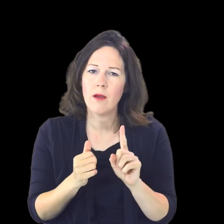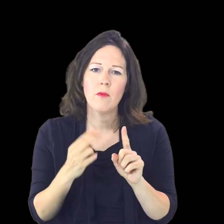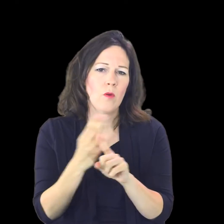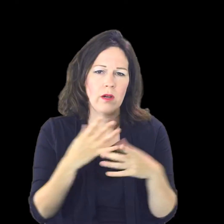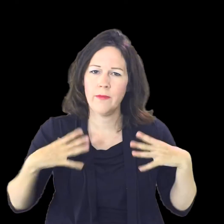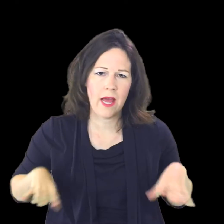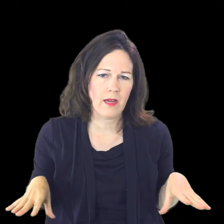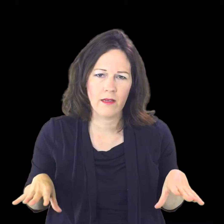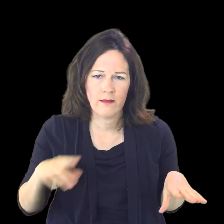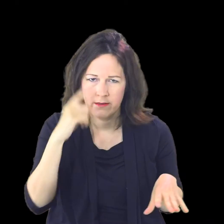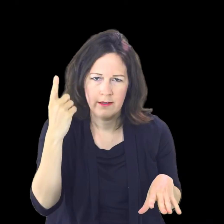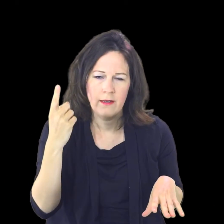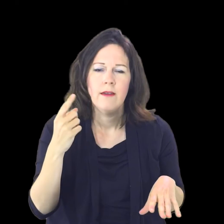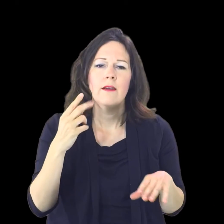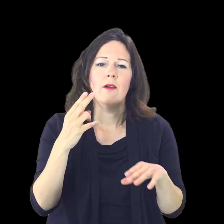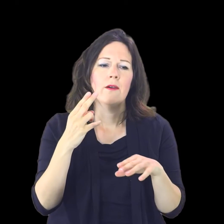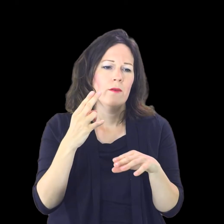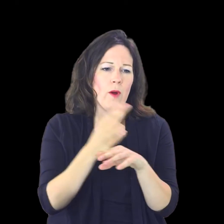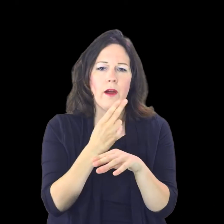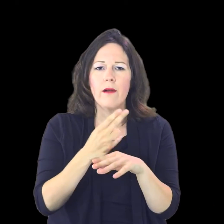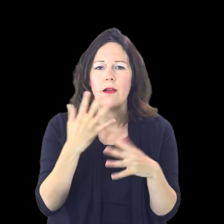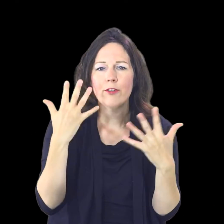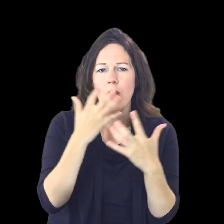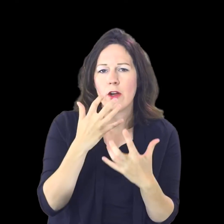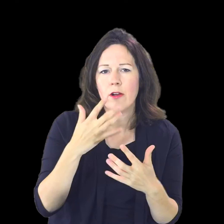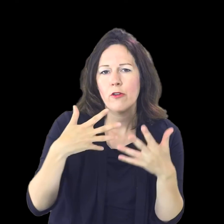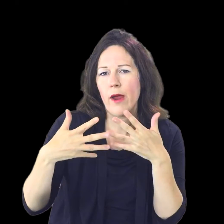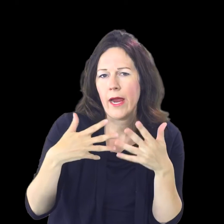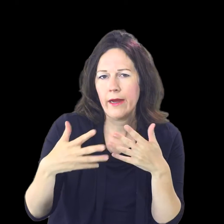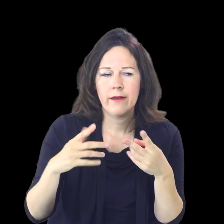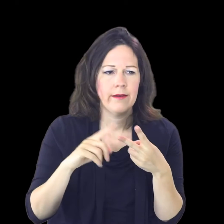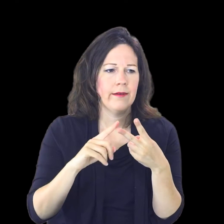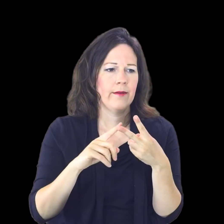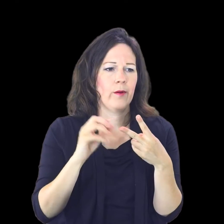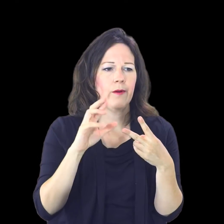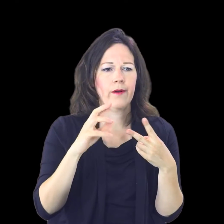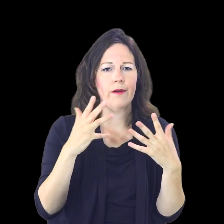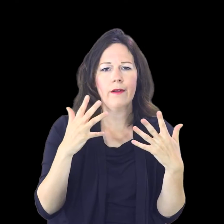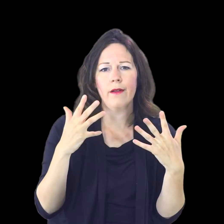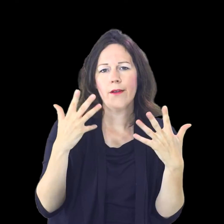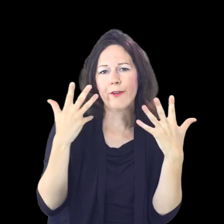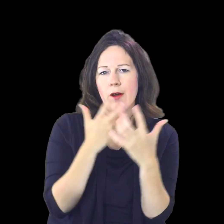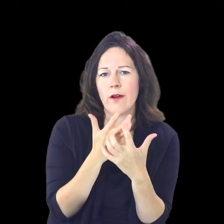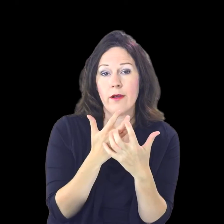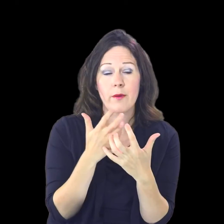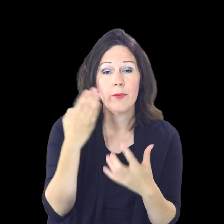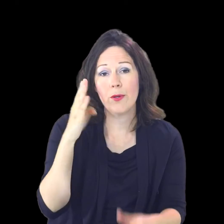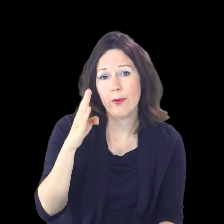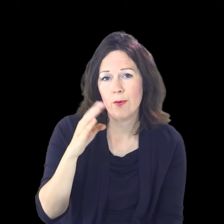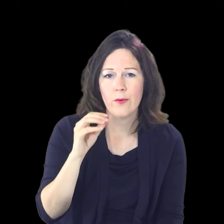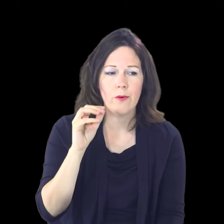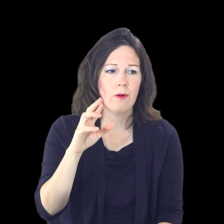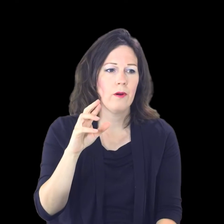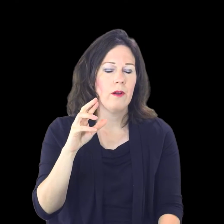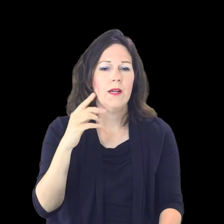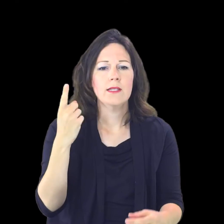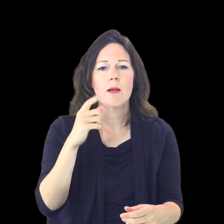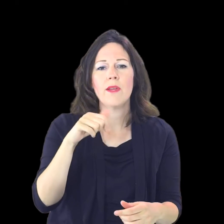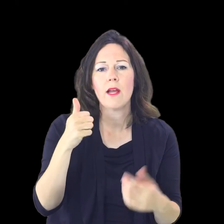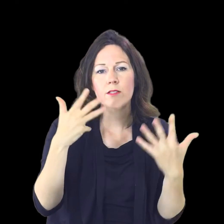wearing black wear a dark gray or a dark blue or something else